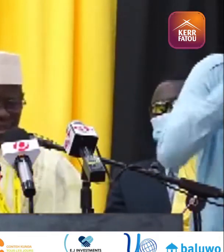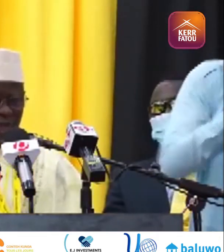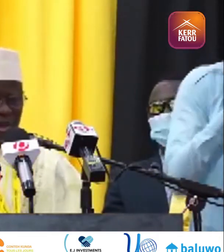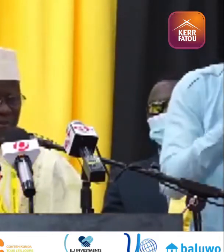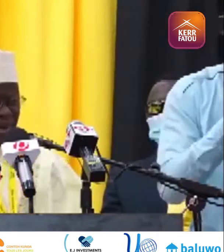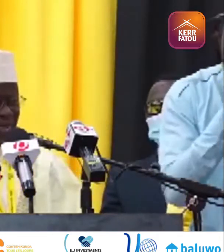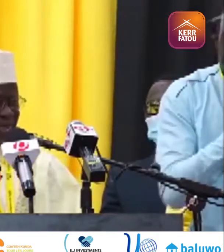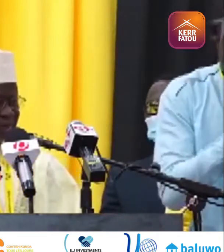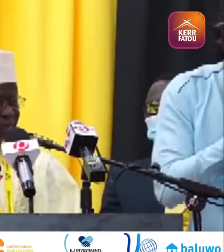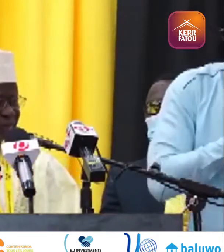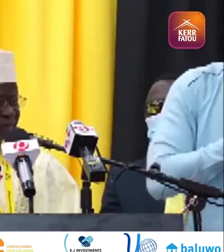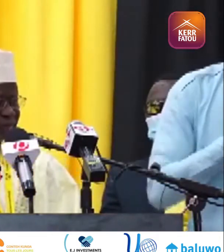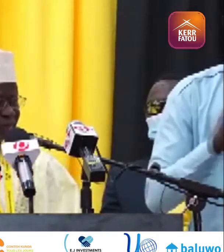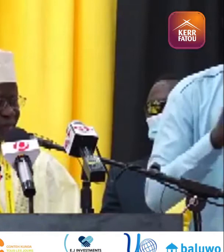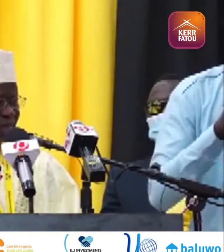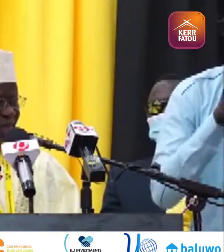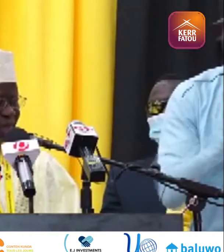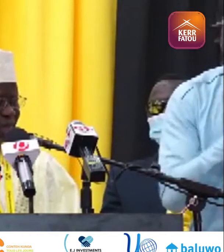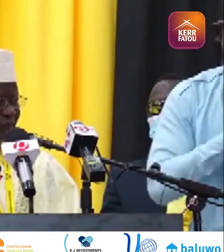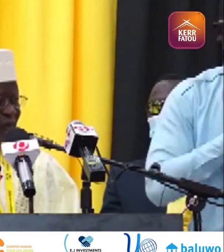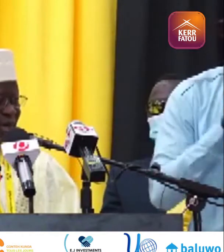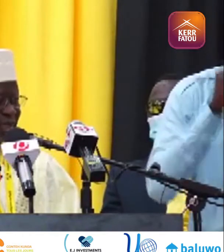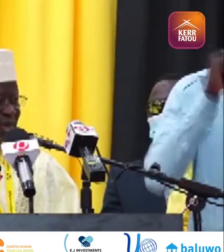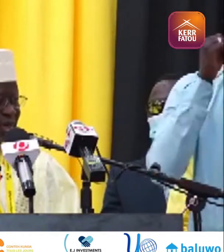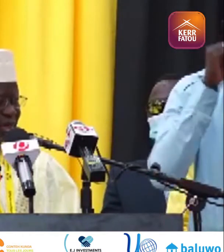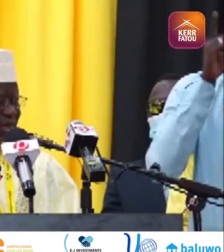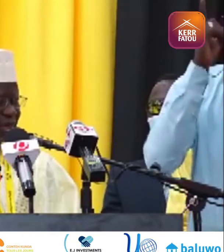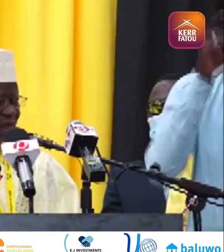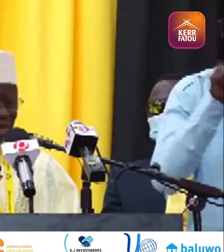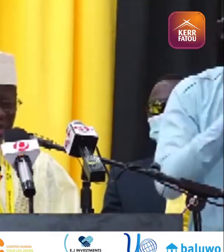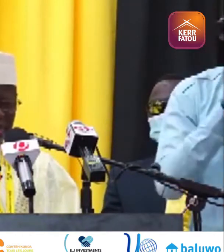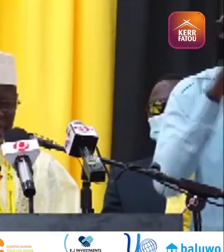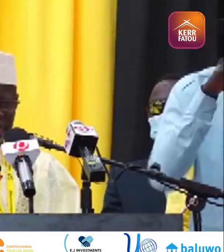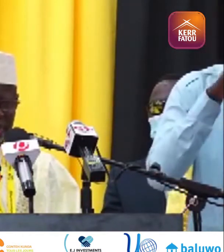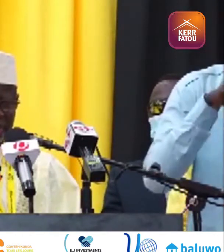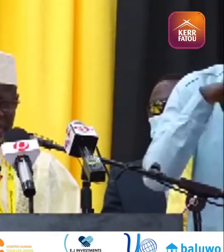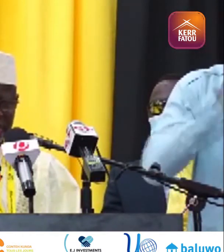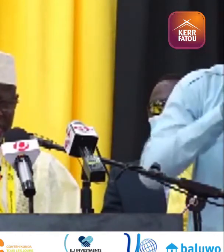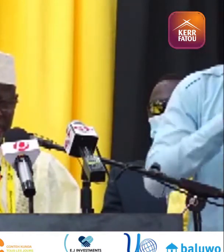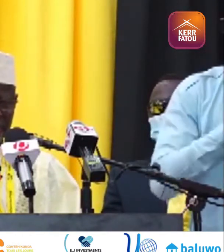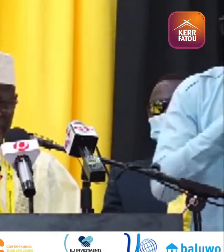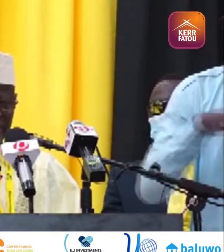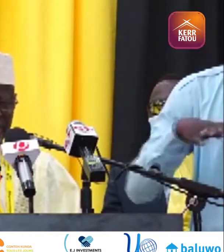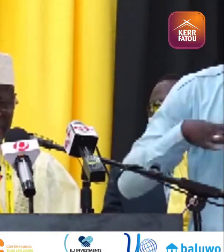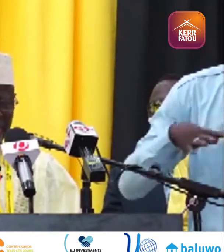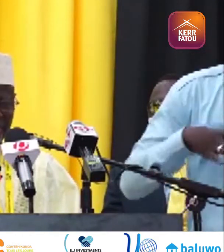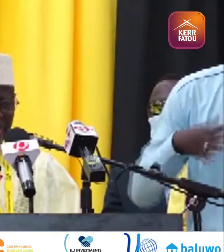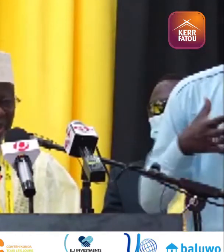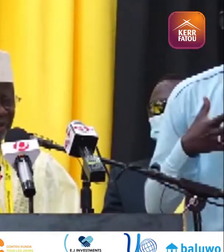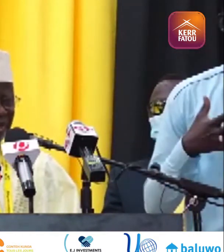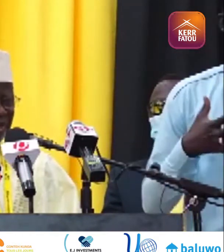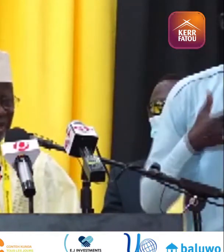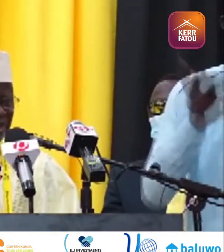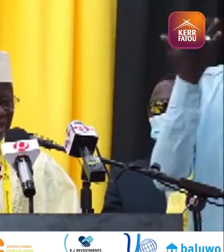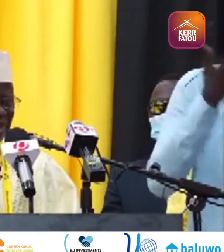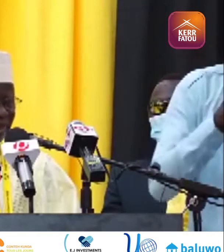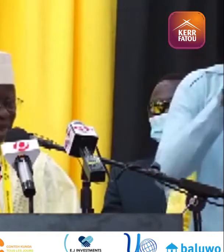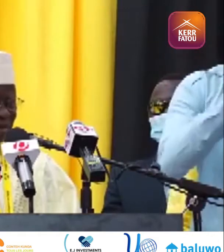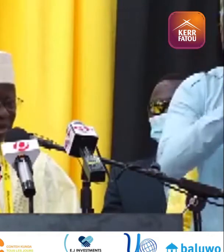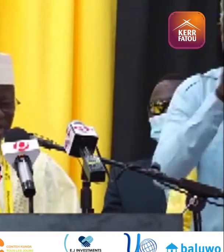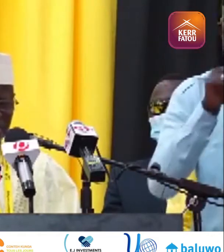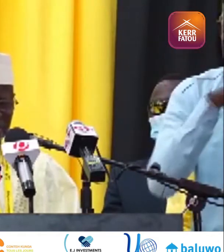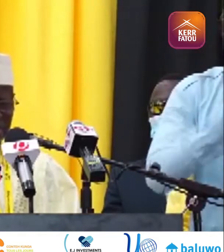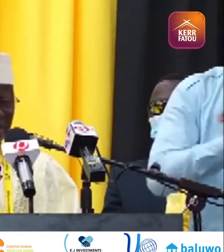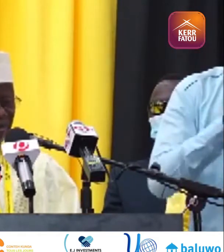itself as the dominant party. But when I arrived